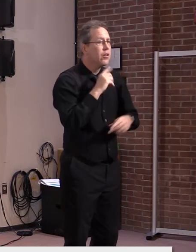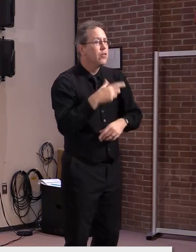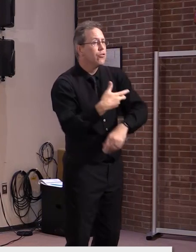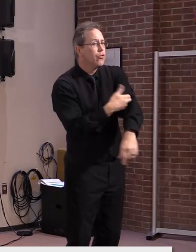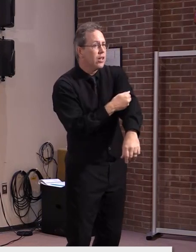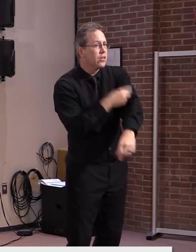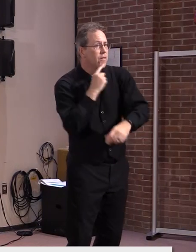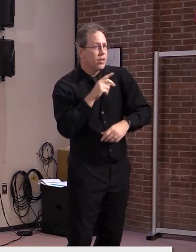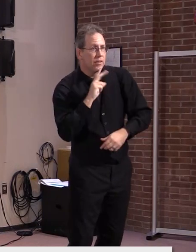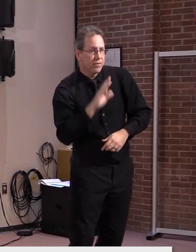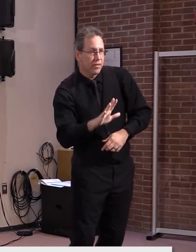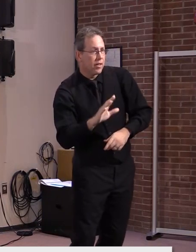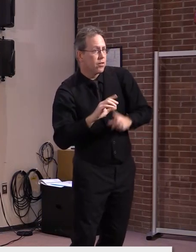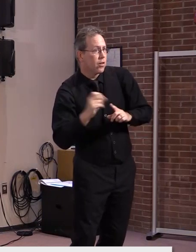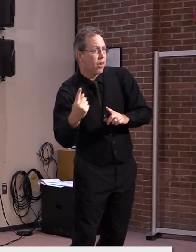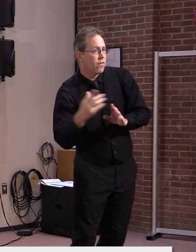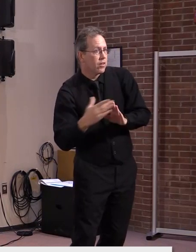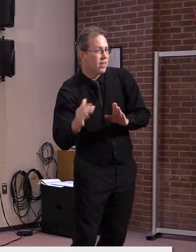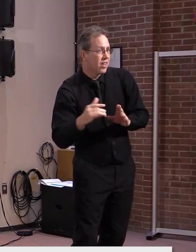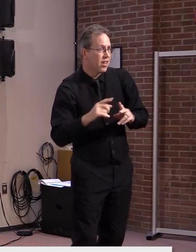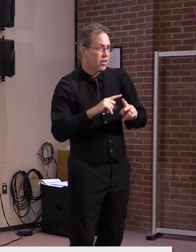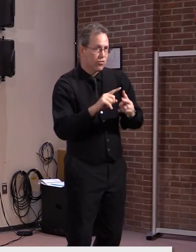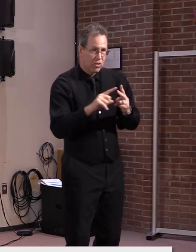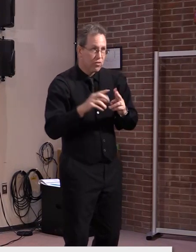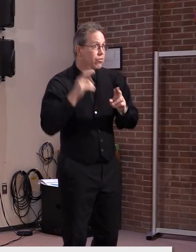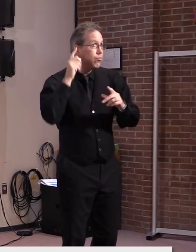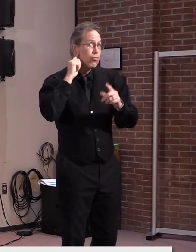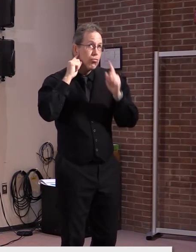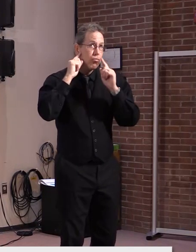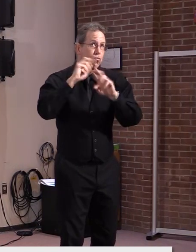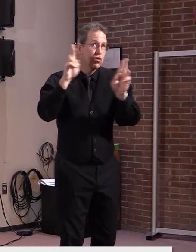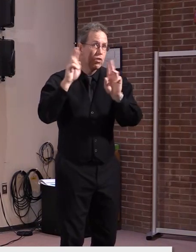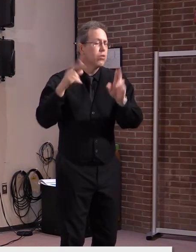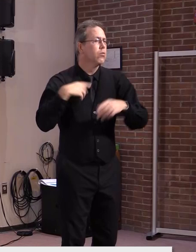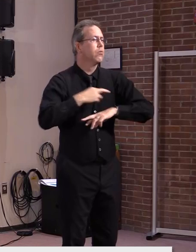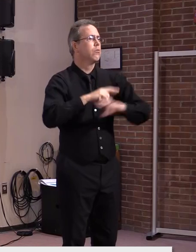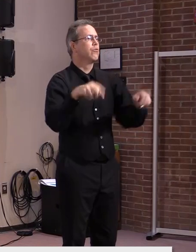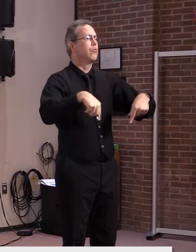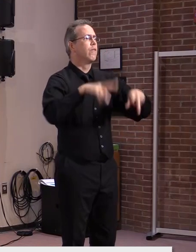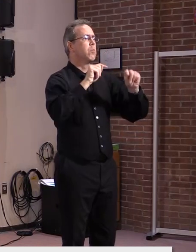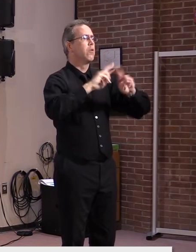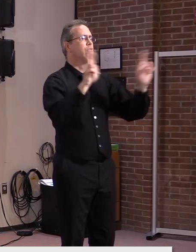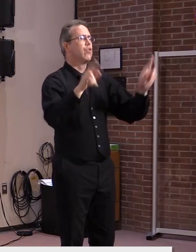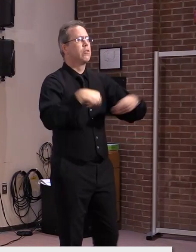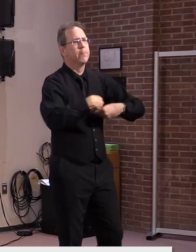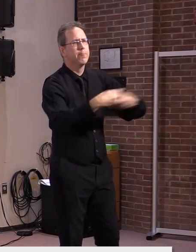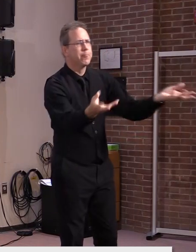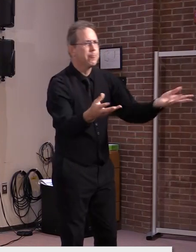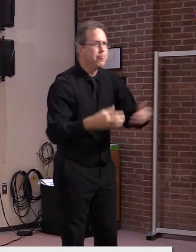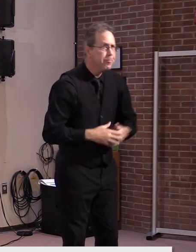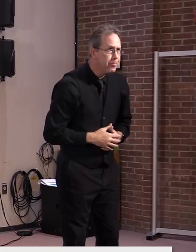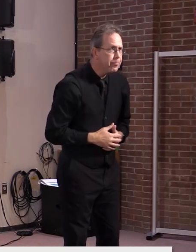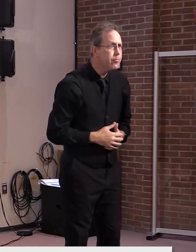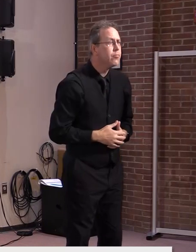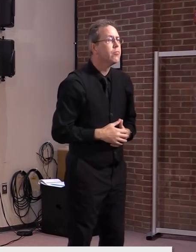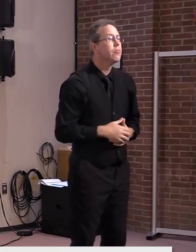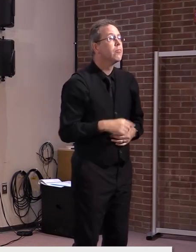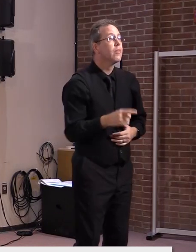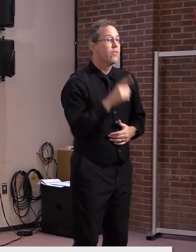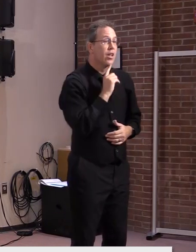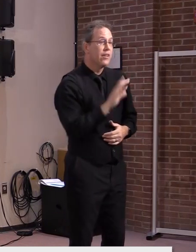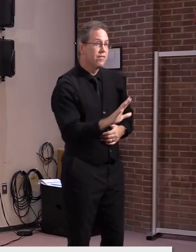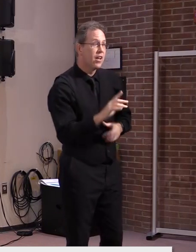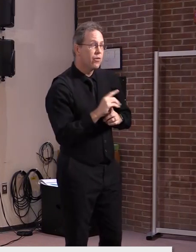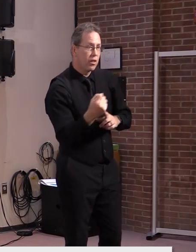the capacity to vaccinate children 5 to 11, the pace of the rollout will be determined based on the